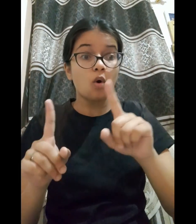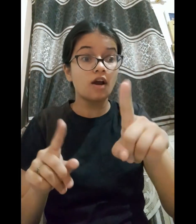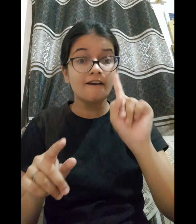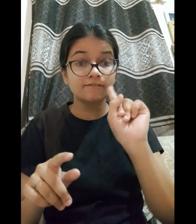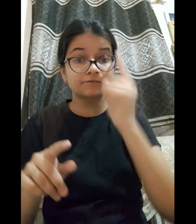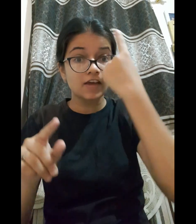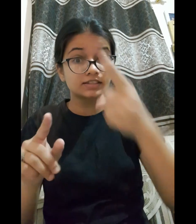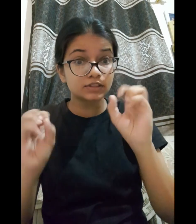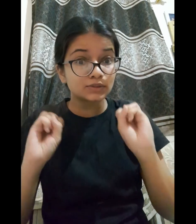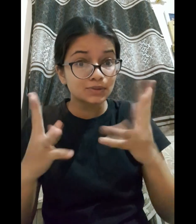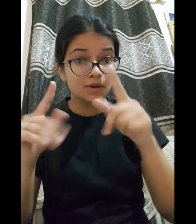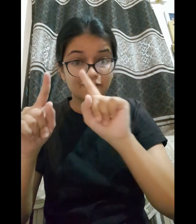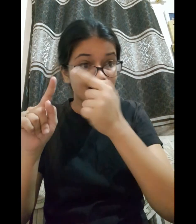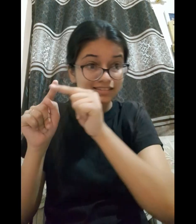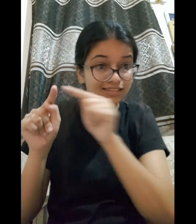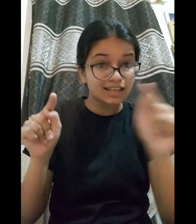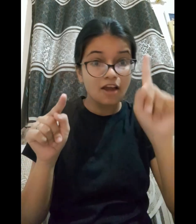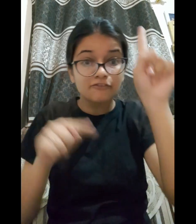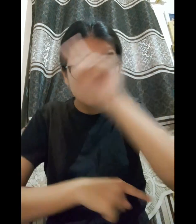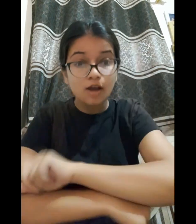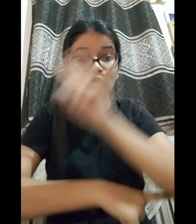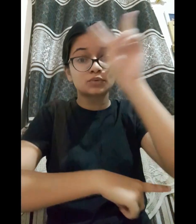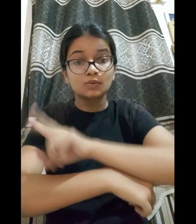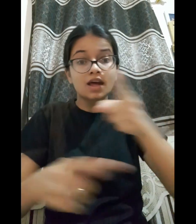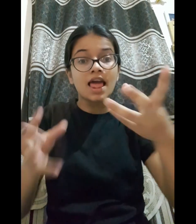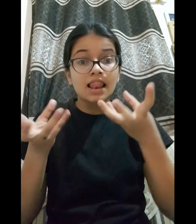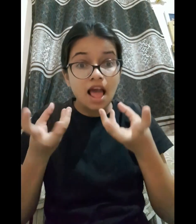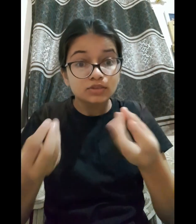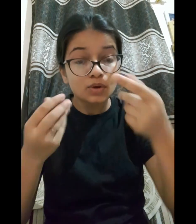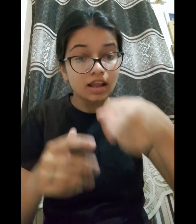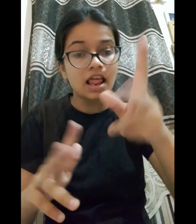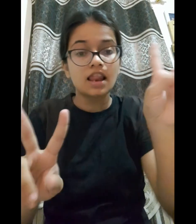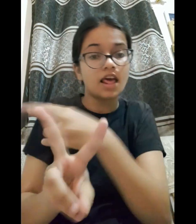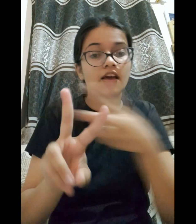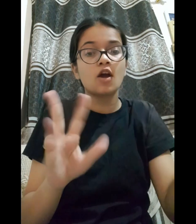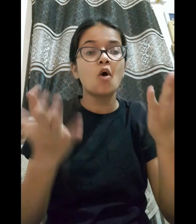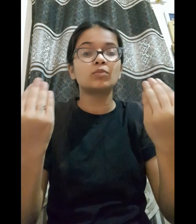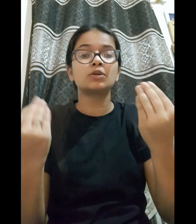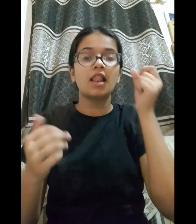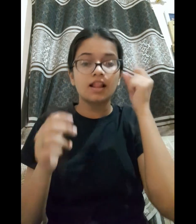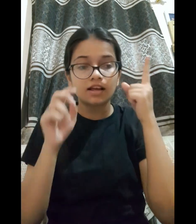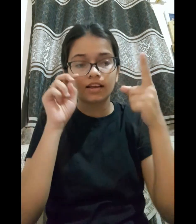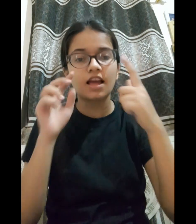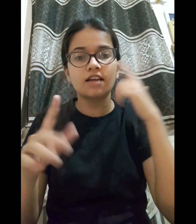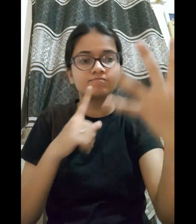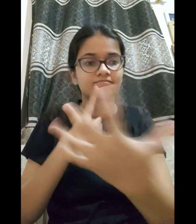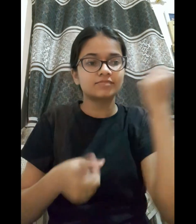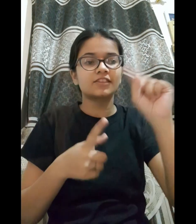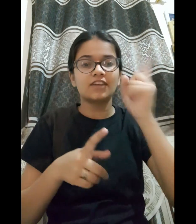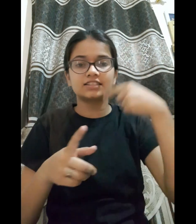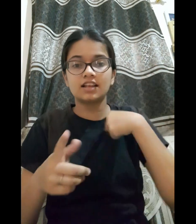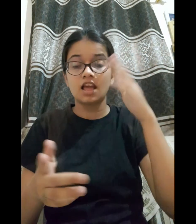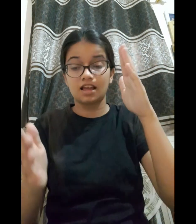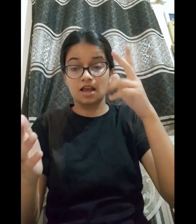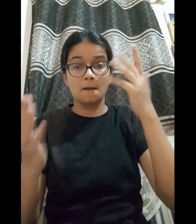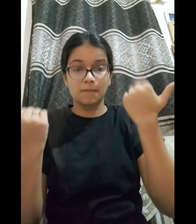day or two calculation error can lead to a difference between your being happily up and about and your being on a ventilator.